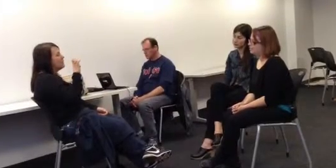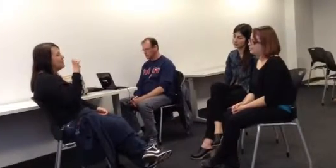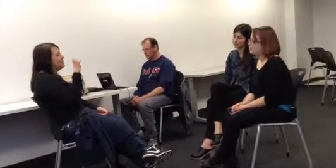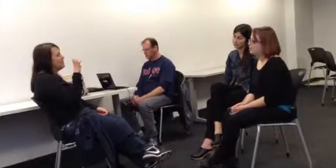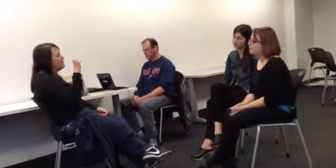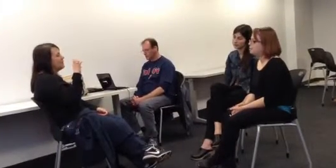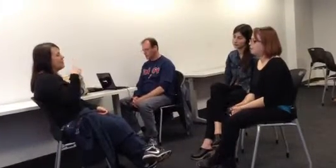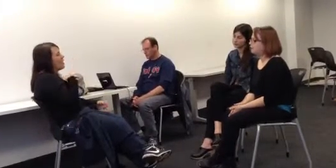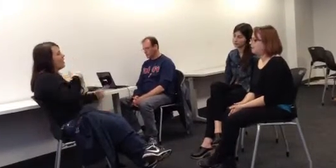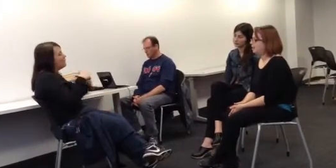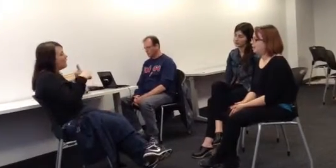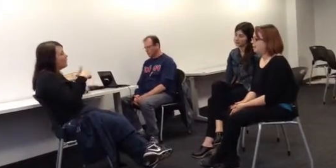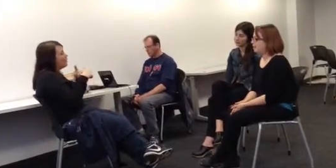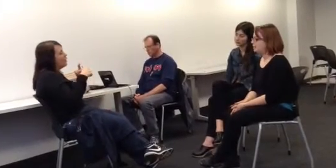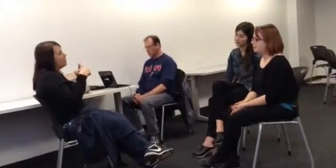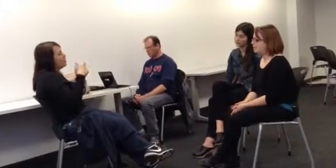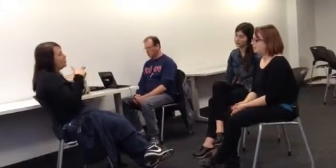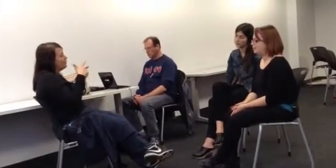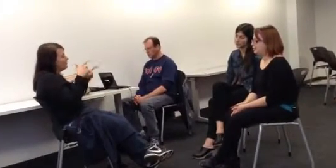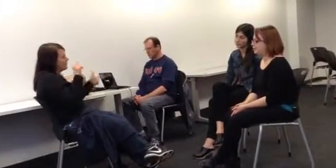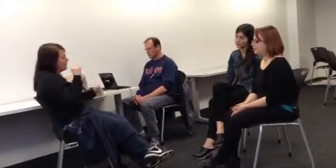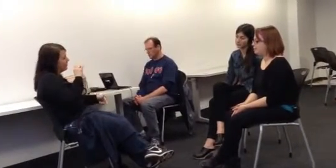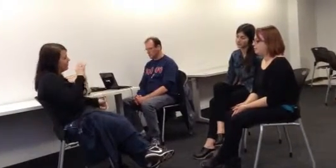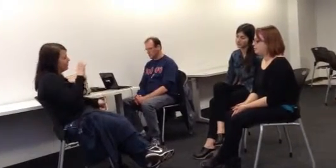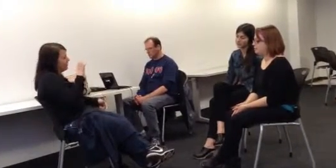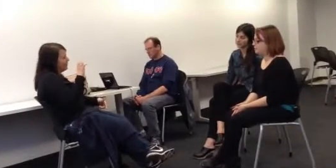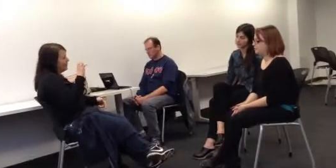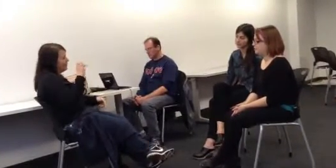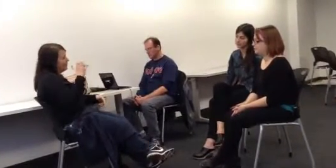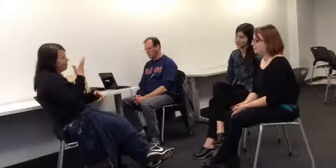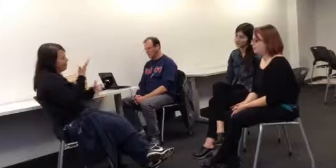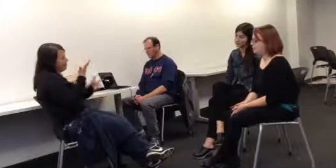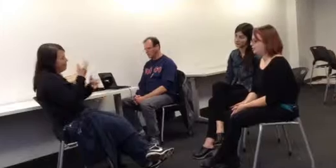So I grew up signing exact English. That was my first language.